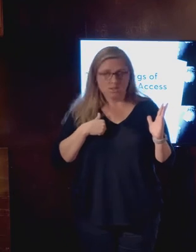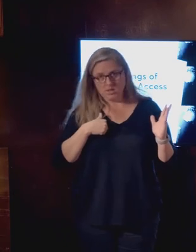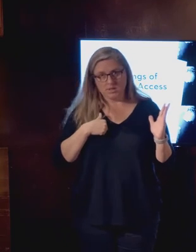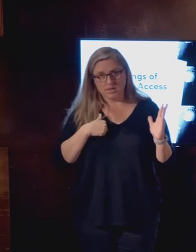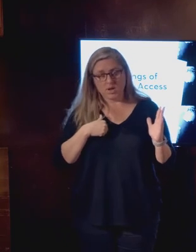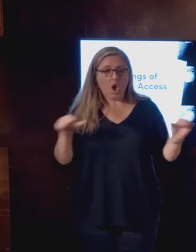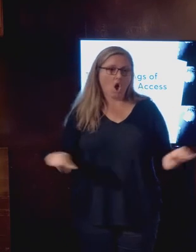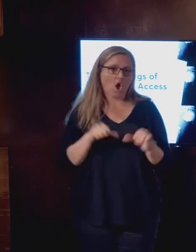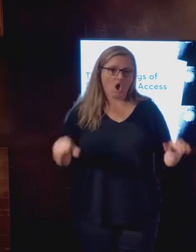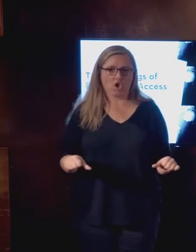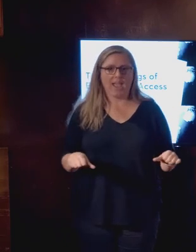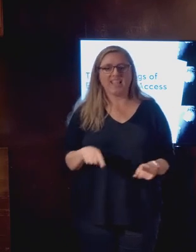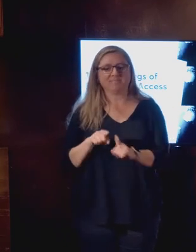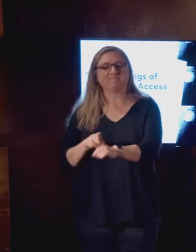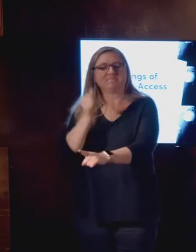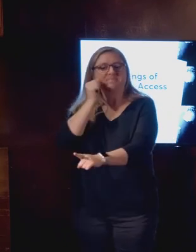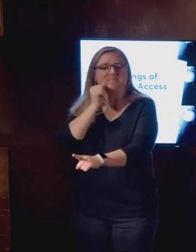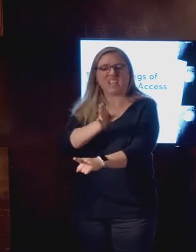okay, cis white man.